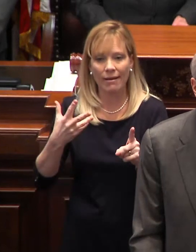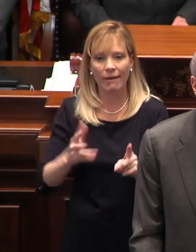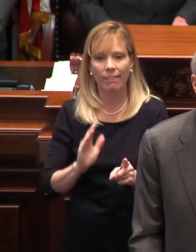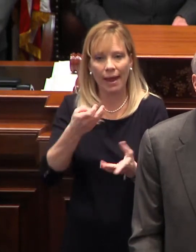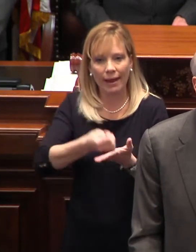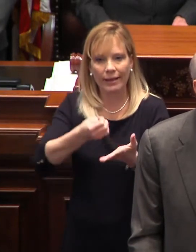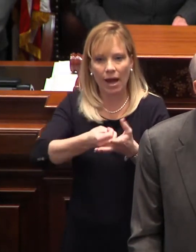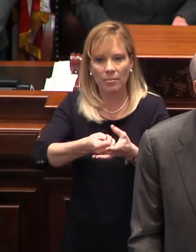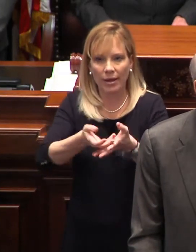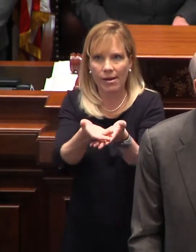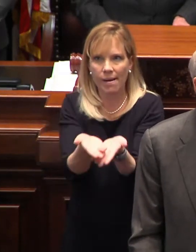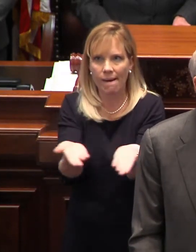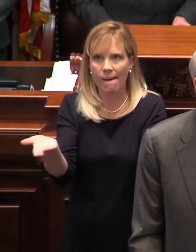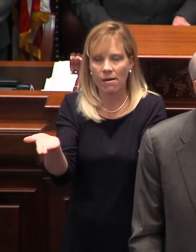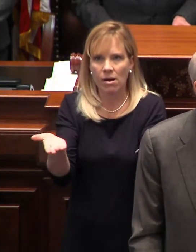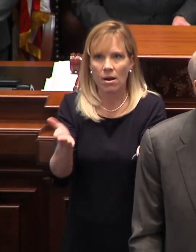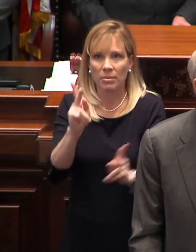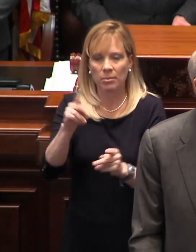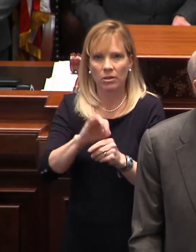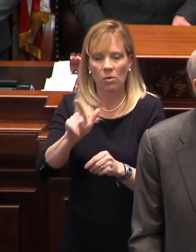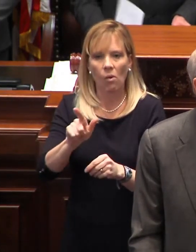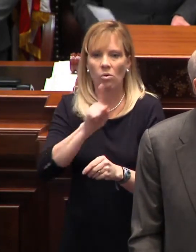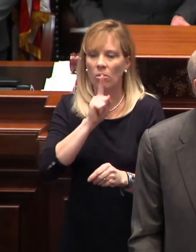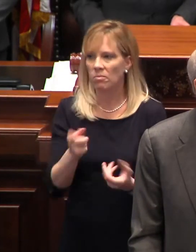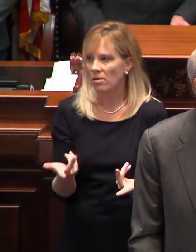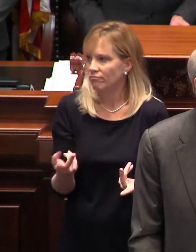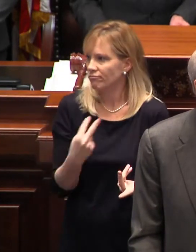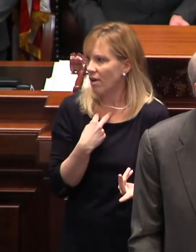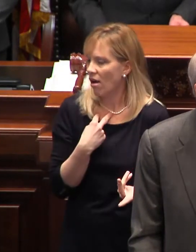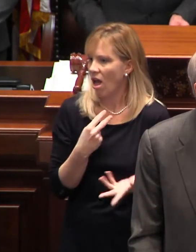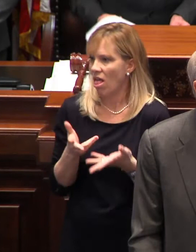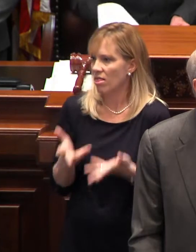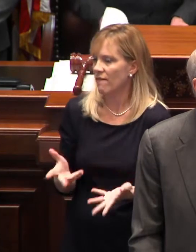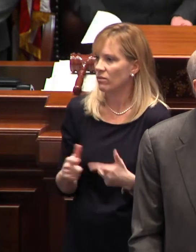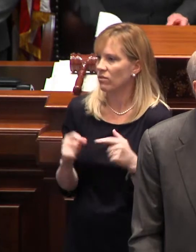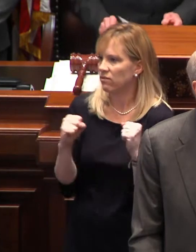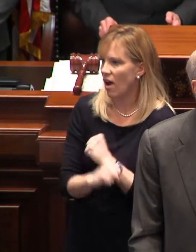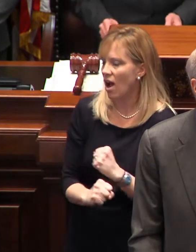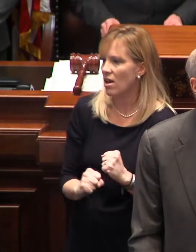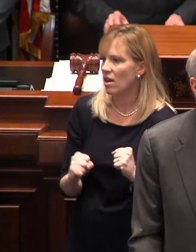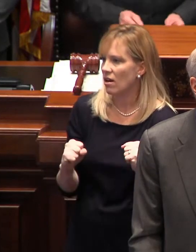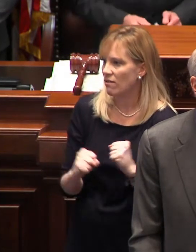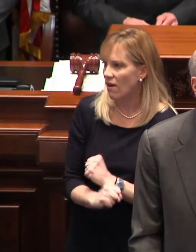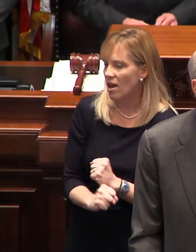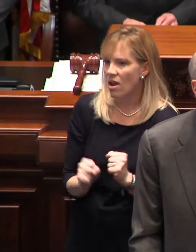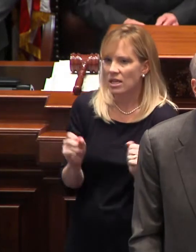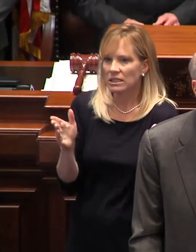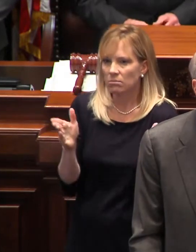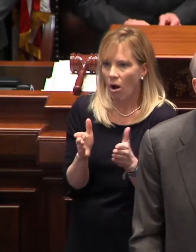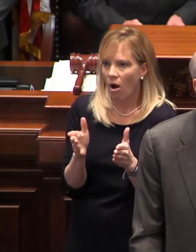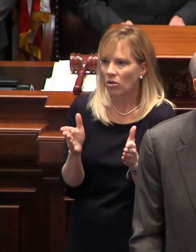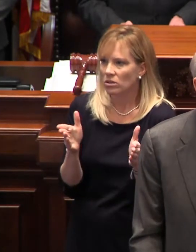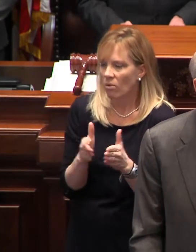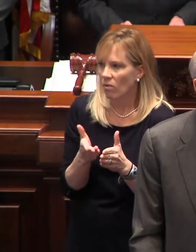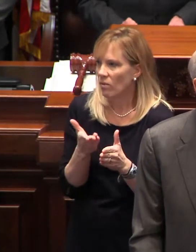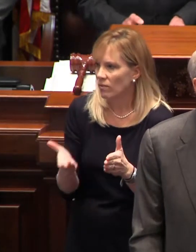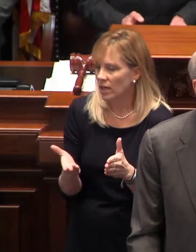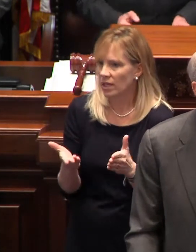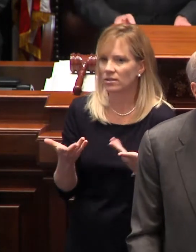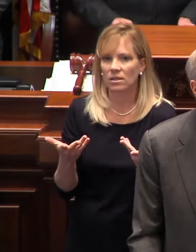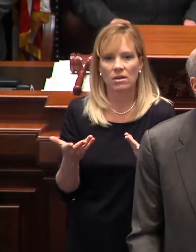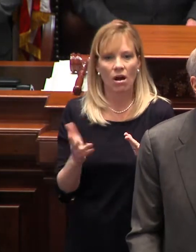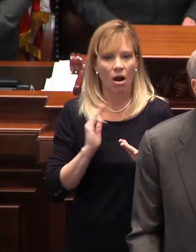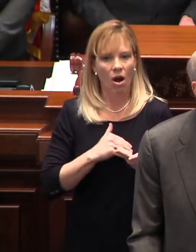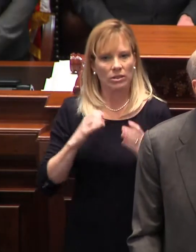The people of Illinois will forever be left to fight over smaller and smaller slices.